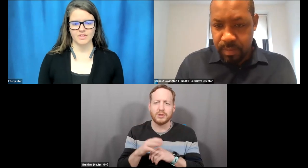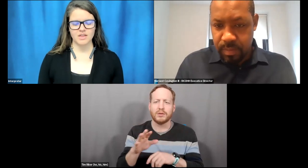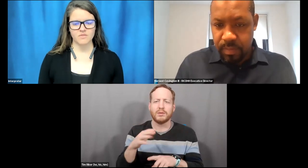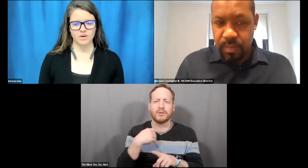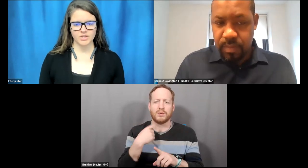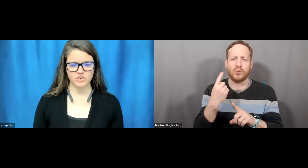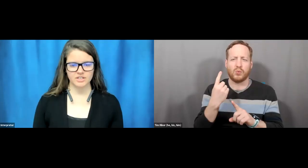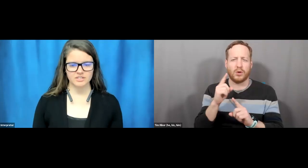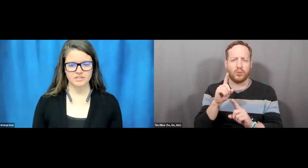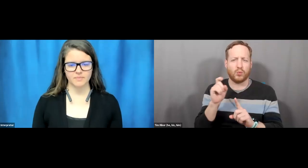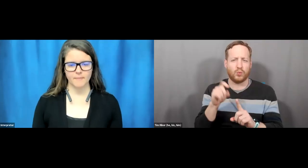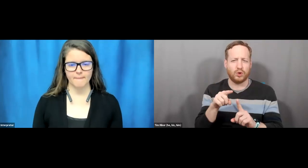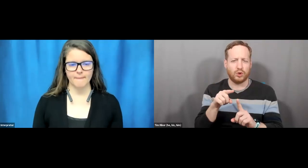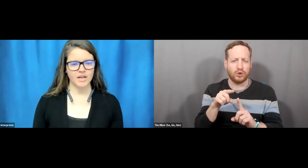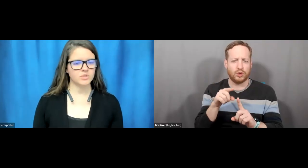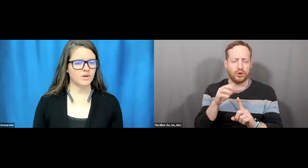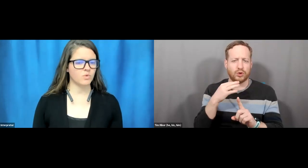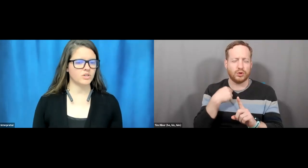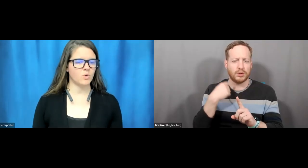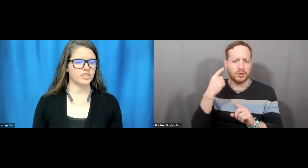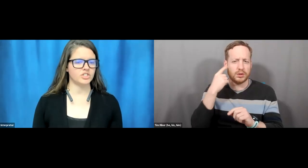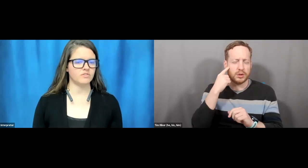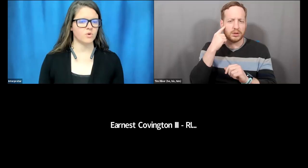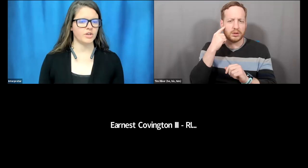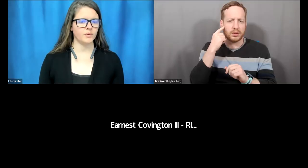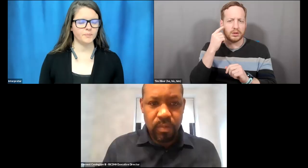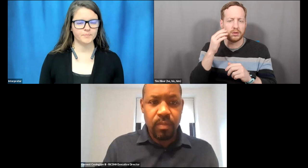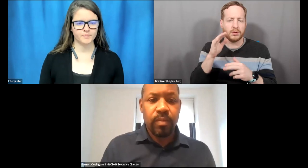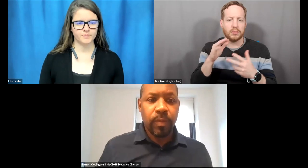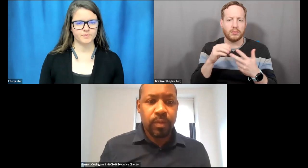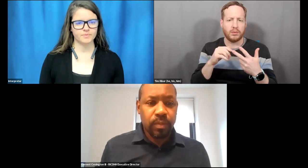Thank you very much, Ernest. I do have one question for you.